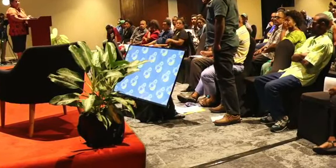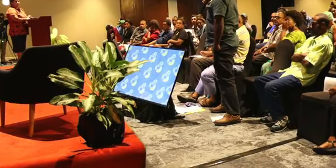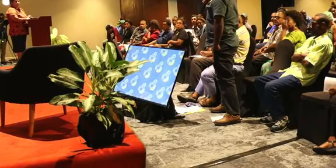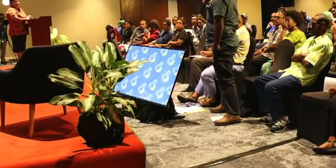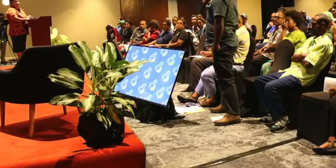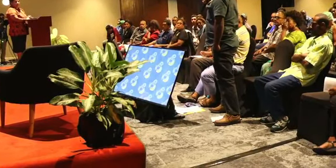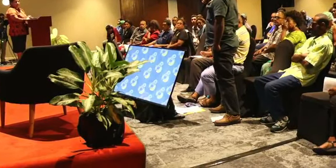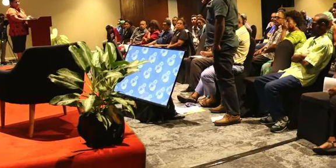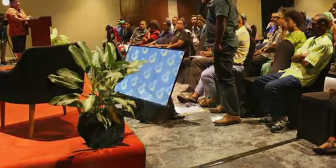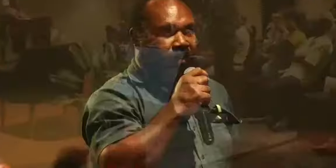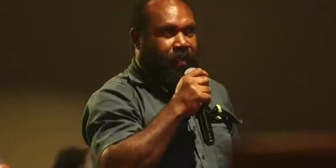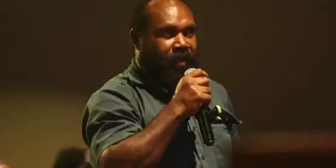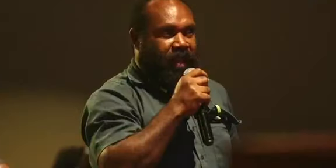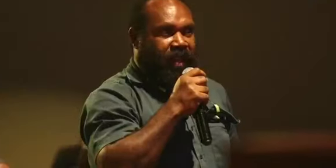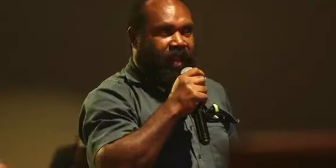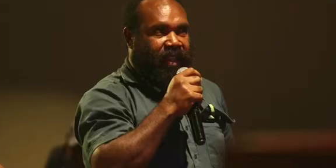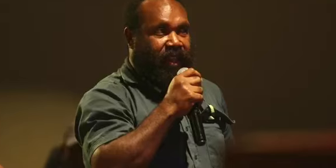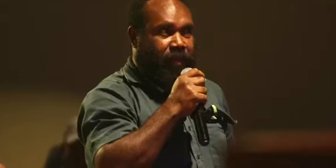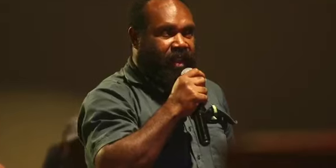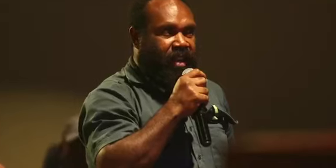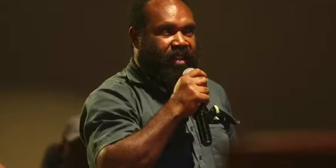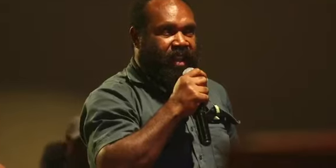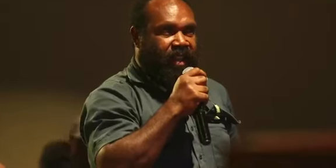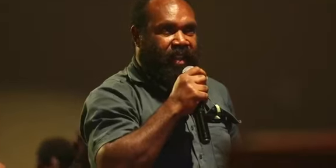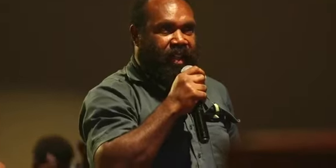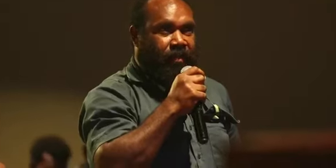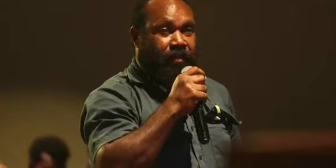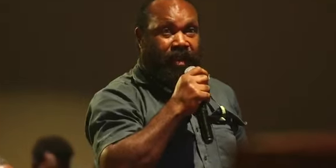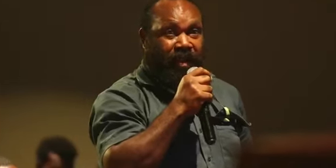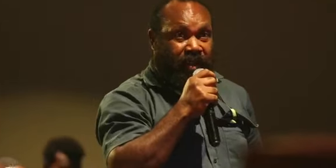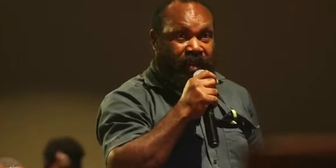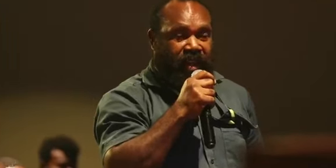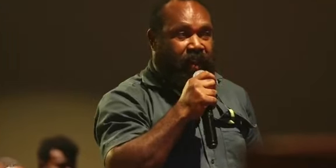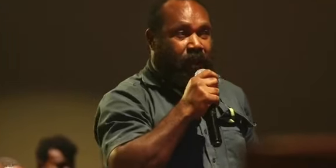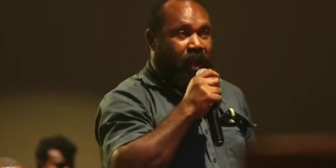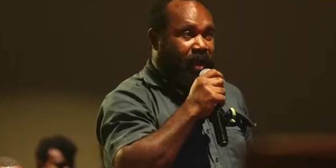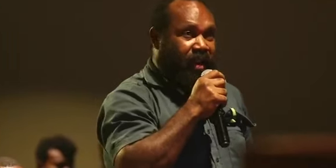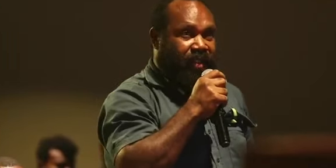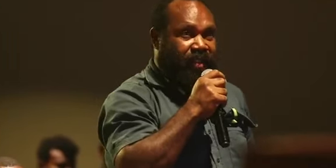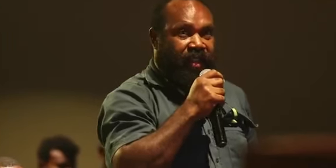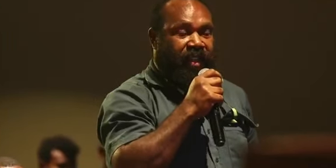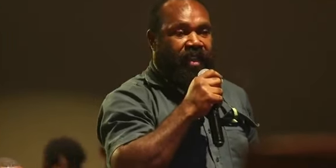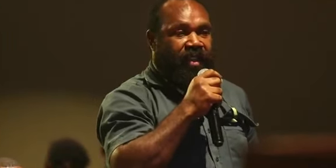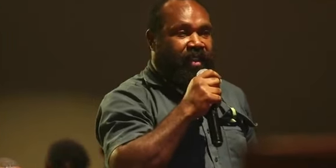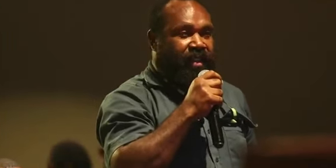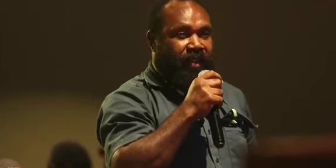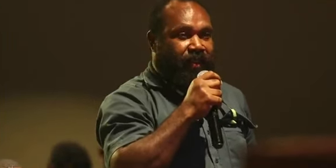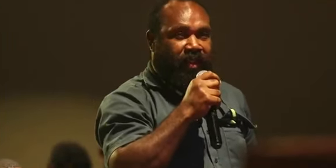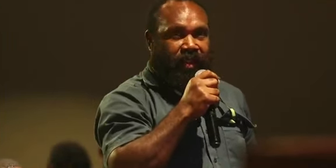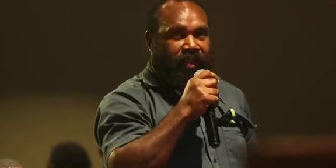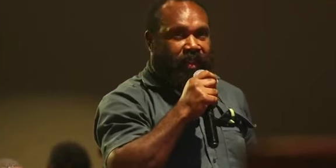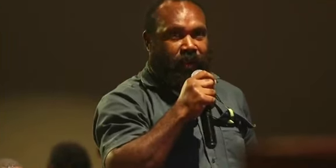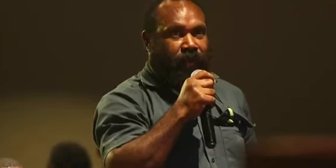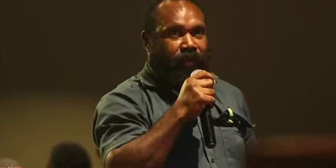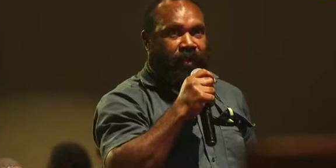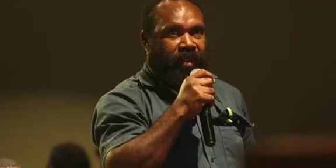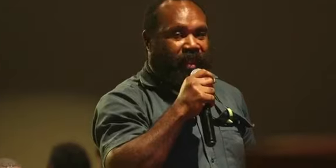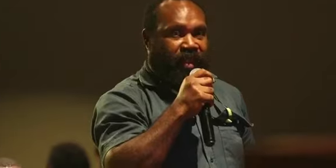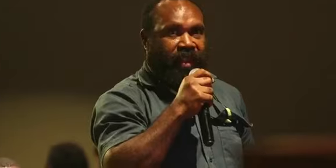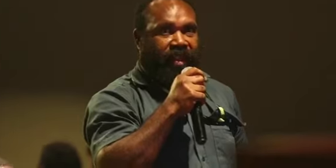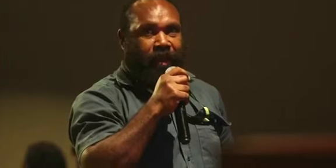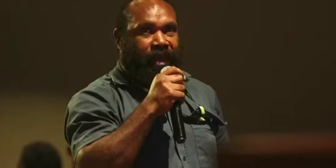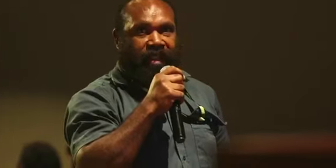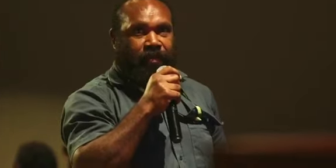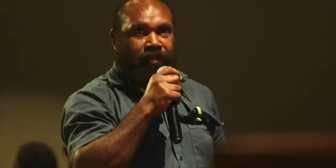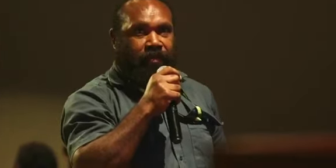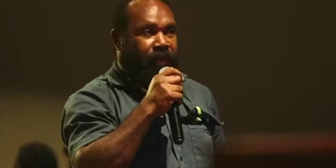mi se Bushman. Mi play inopin understanding na mi pa register lo IRC since 2012